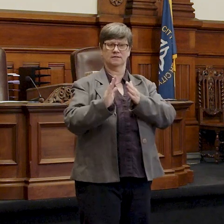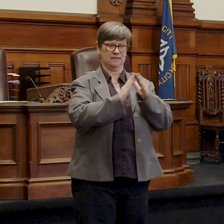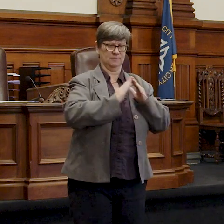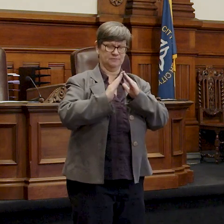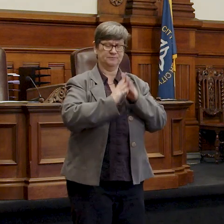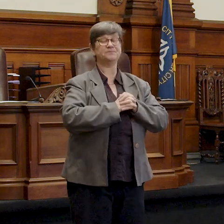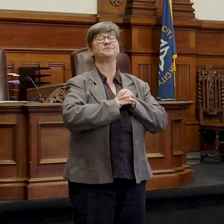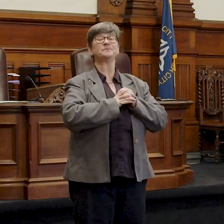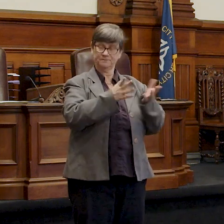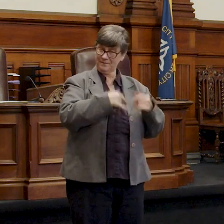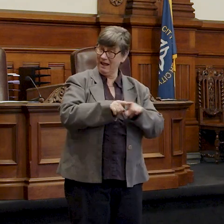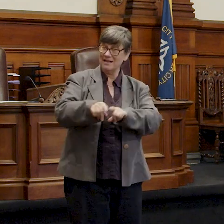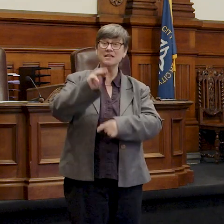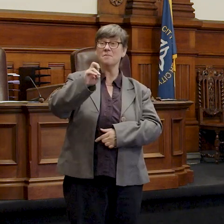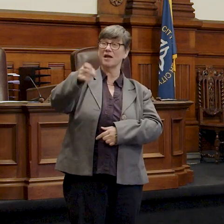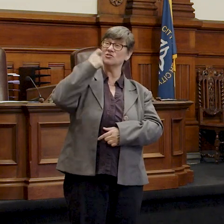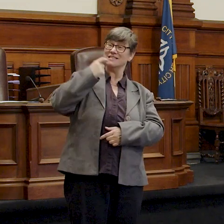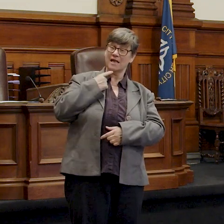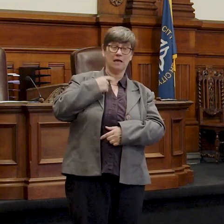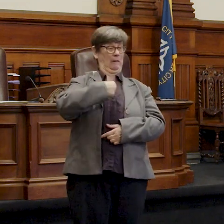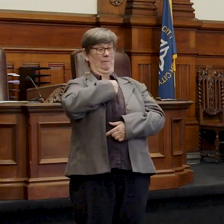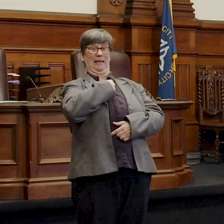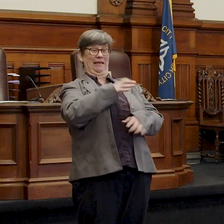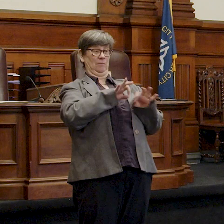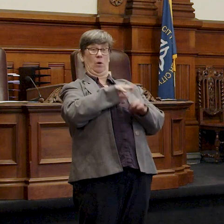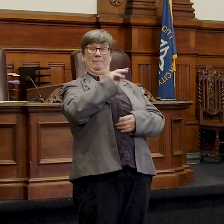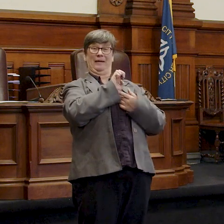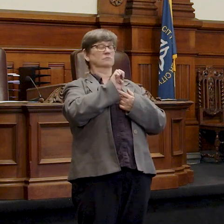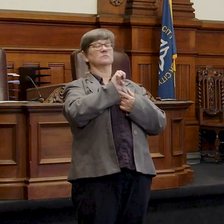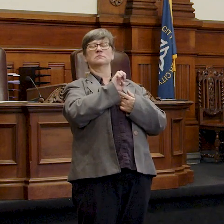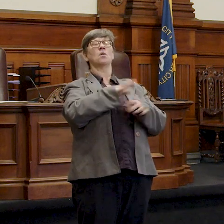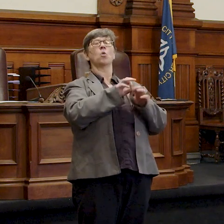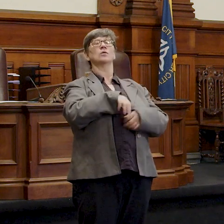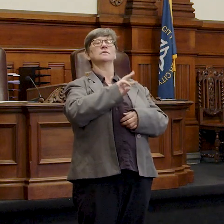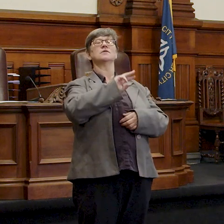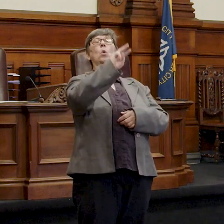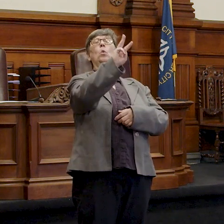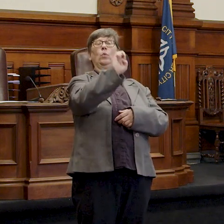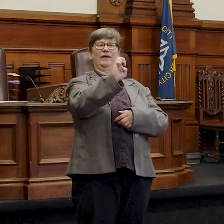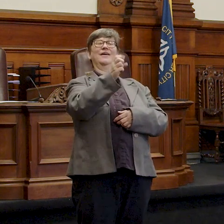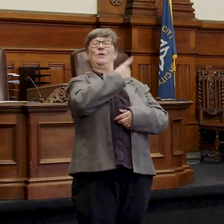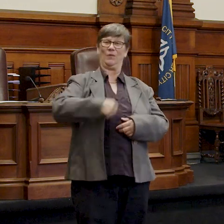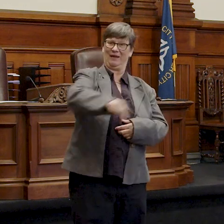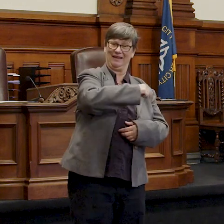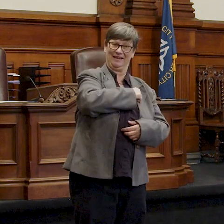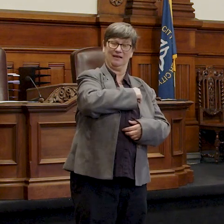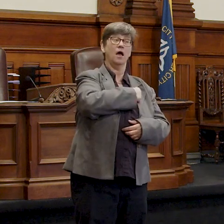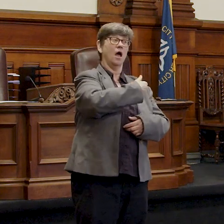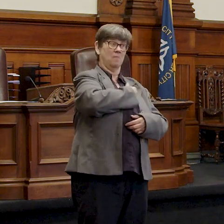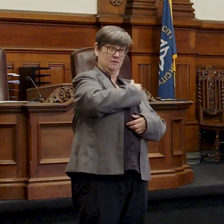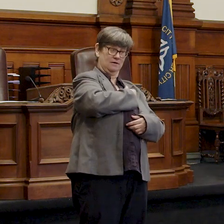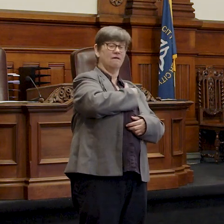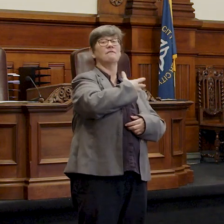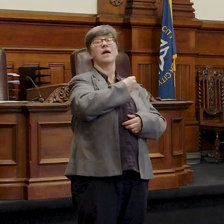As the Mayor just said, it's not me, it's we. And not only do my SMT colleagues embody that mantra, so too